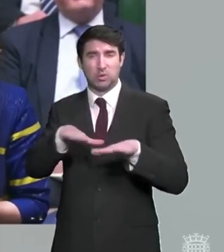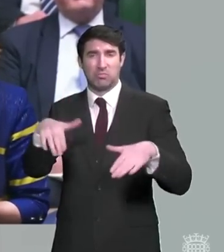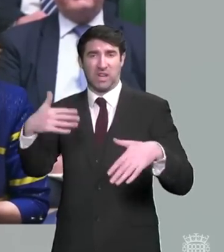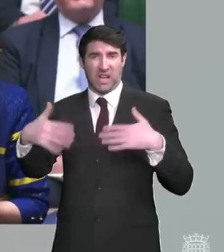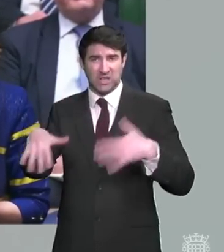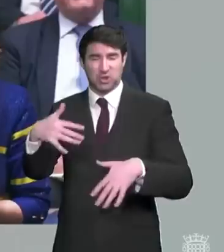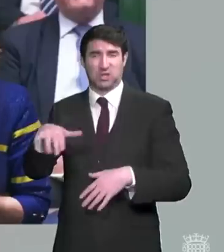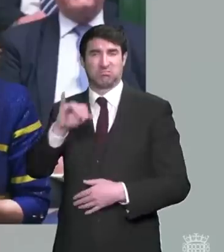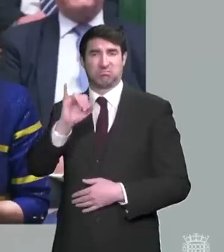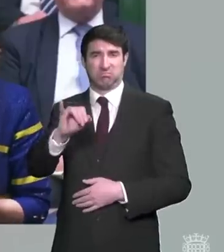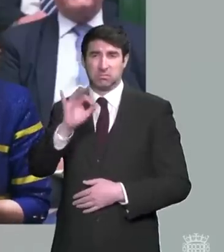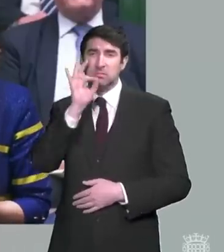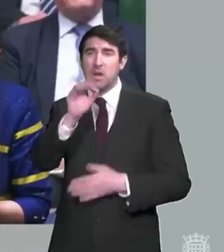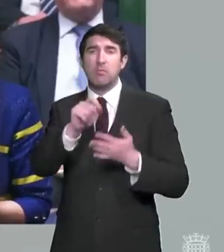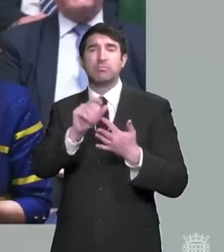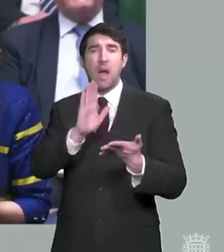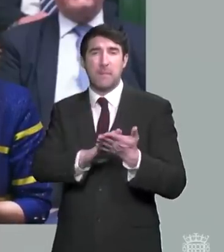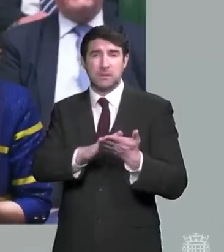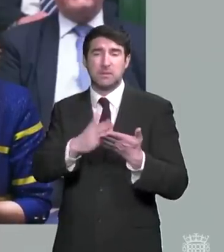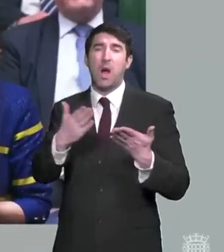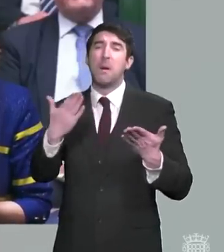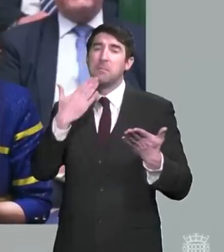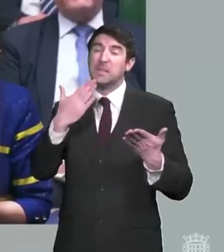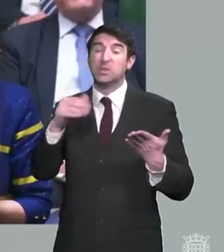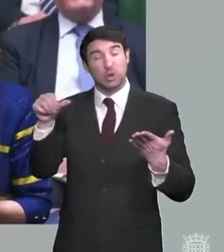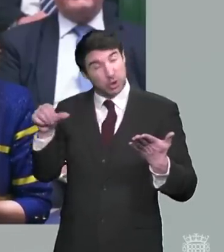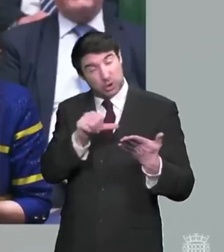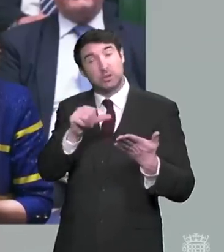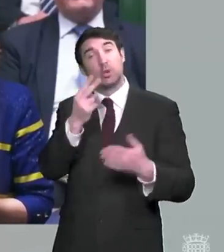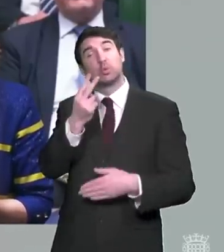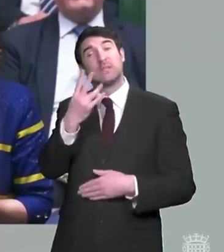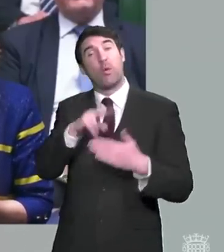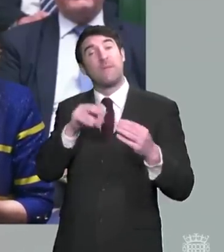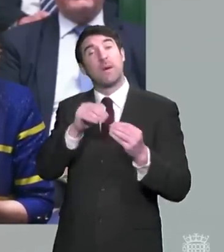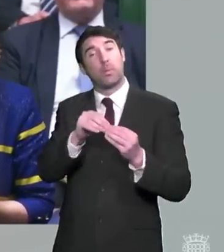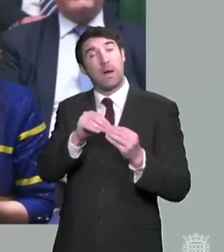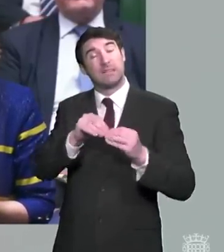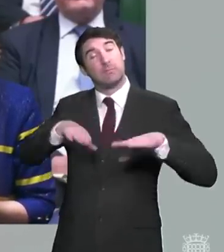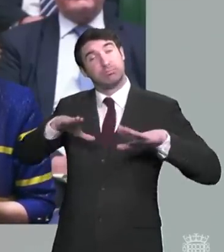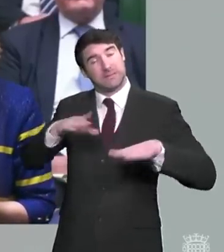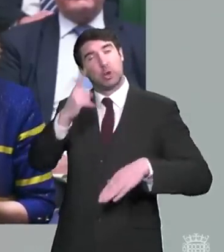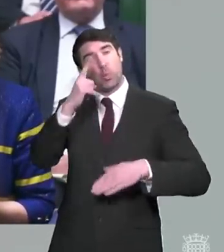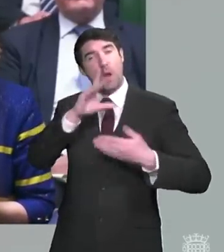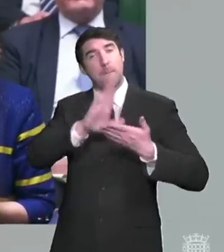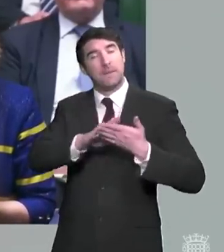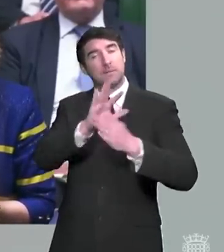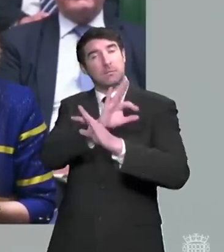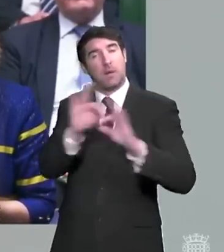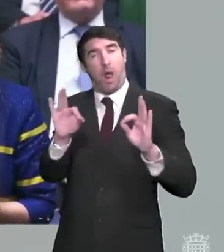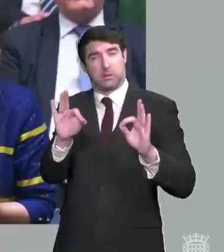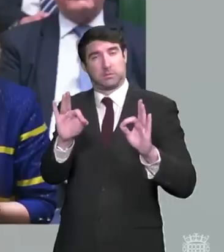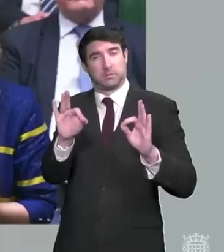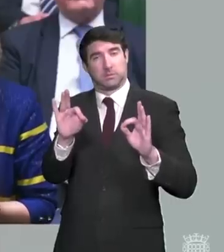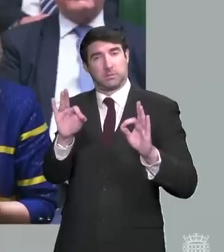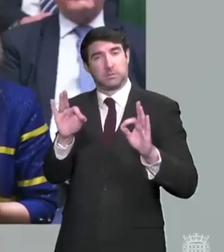friend, the Prime Minister, call for a national minute of silence on that day so that all across the United Kingdom, the